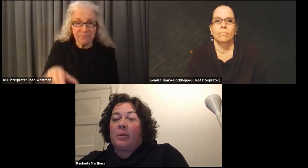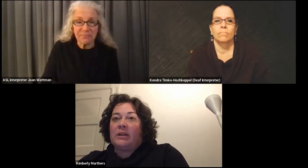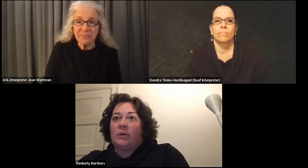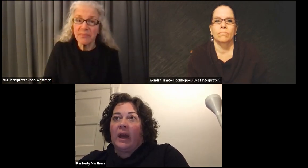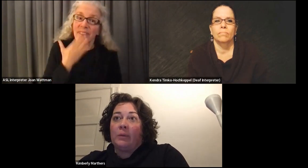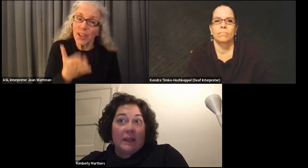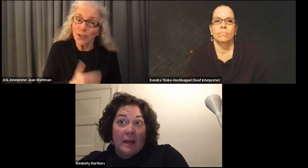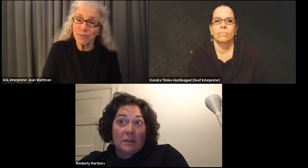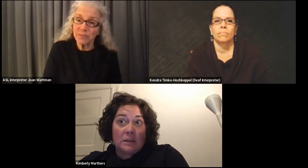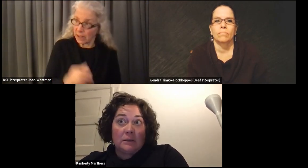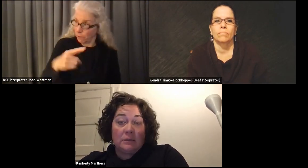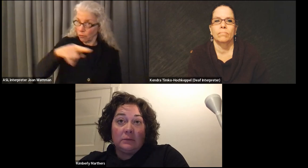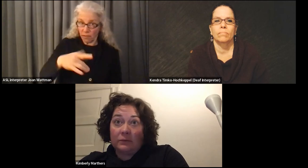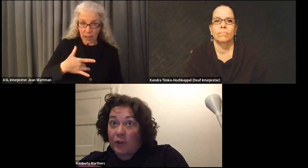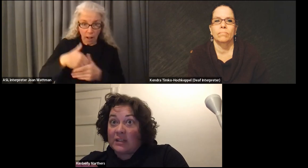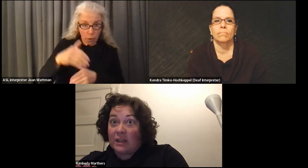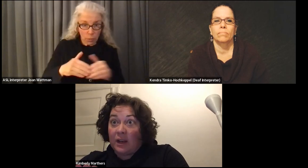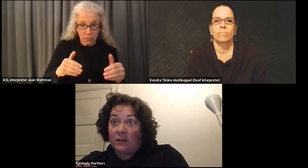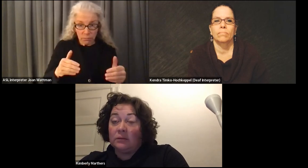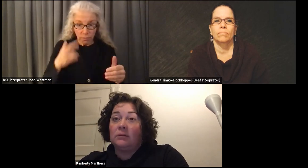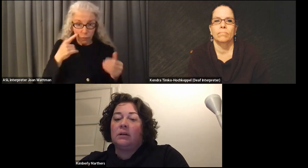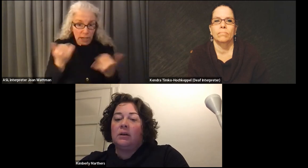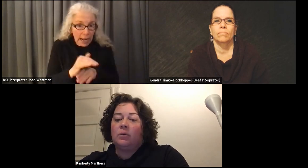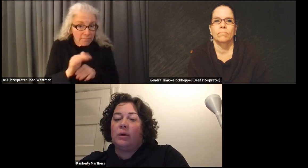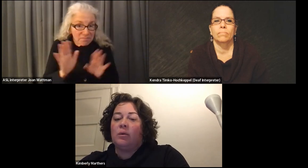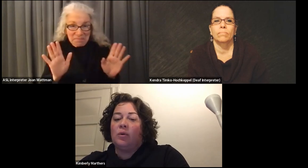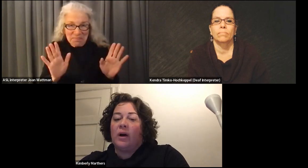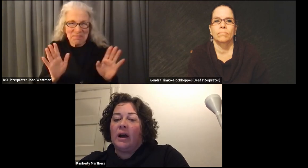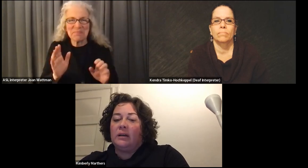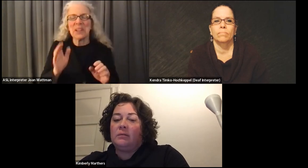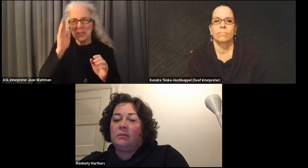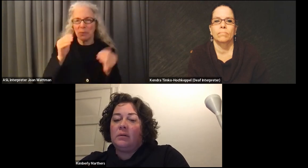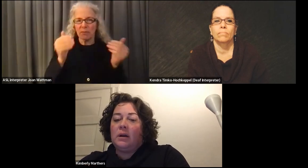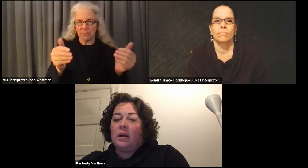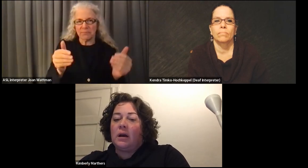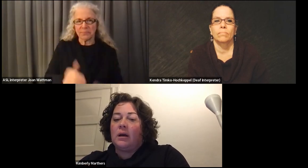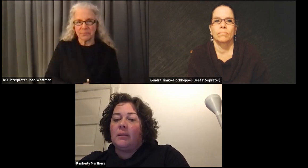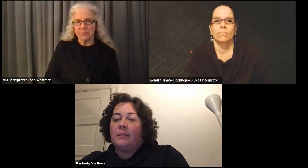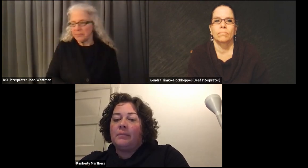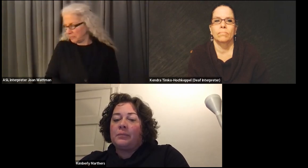if everybody's okay with that for this evening, we will move on.